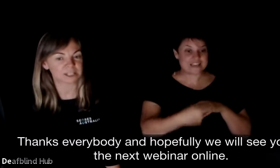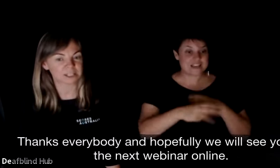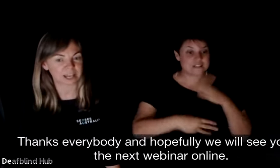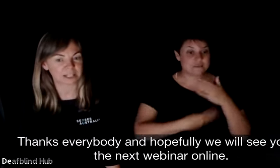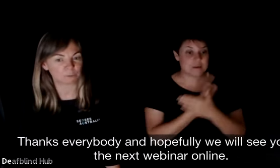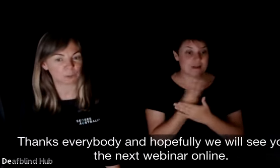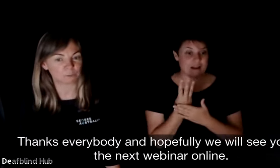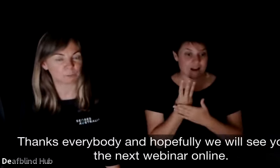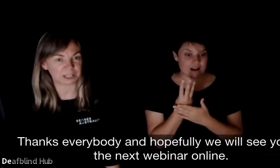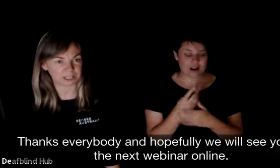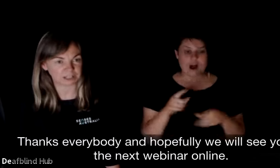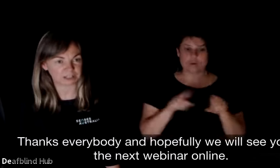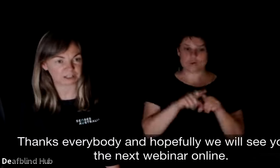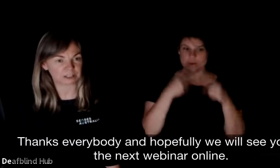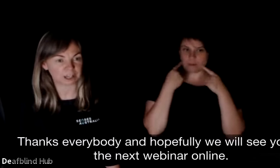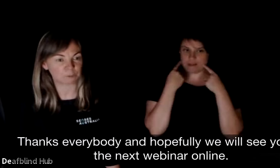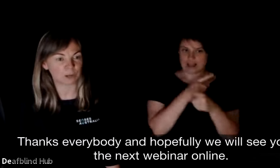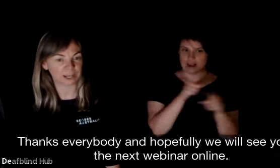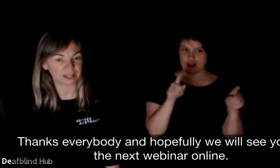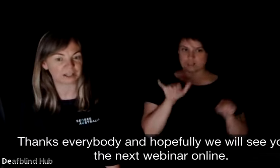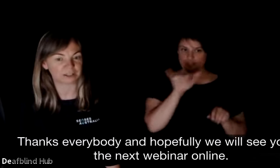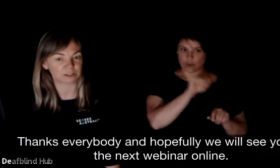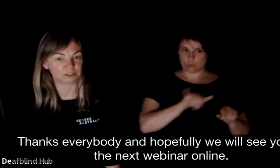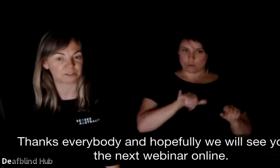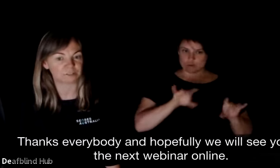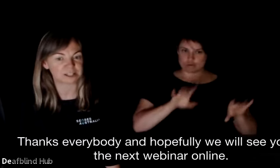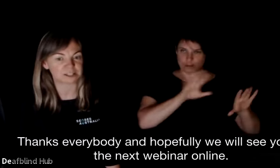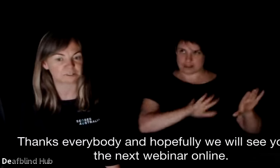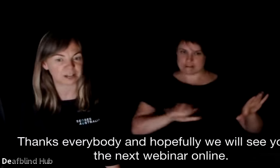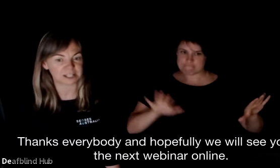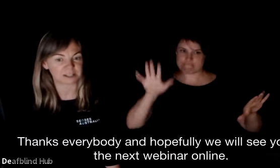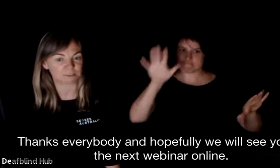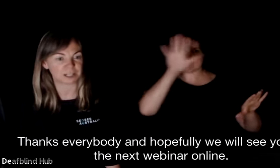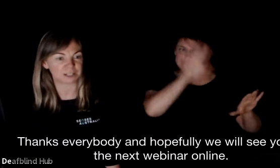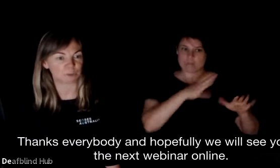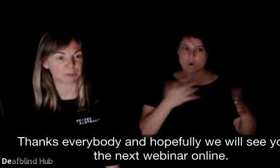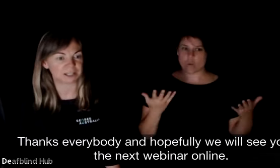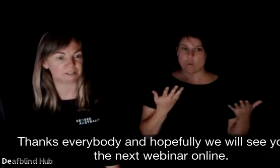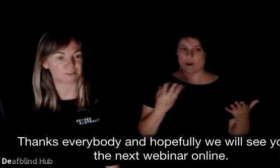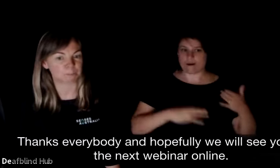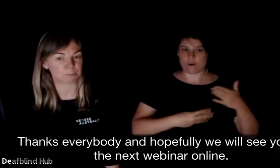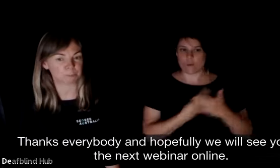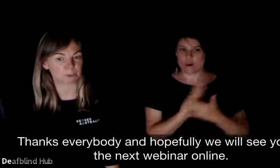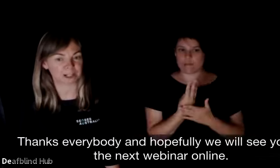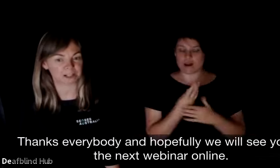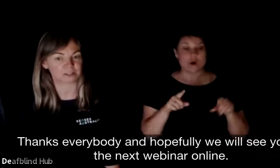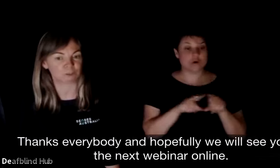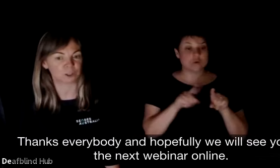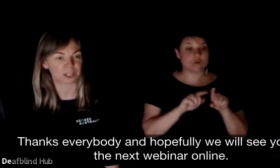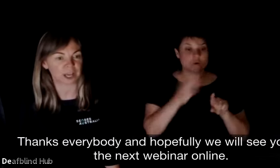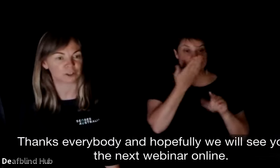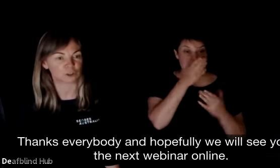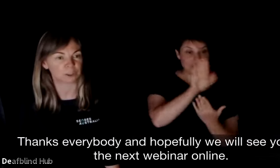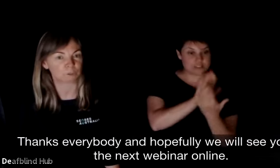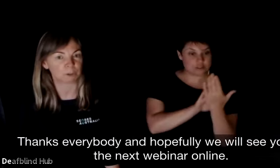announcing what state we will be in and where the face-to-face meeting will be for the practice of